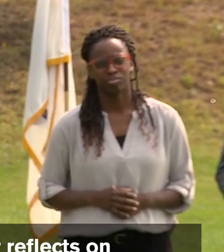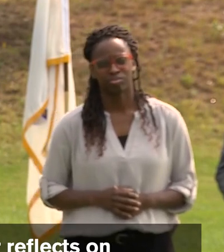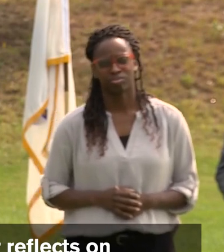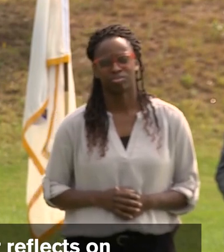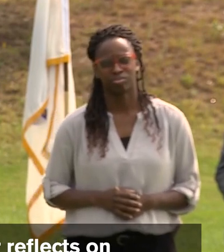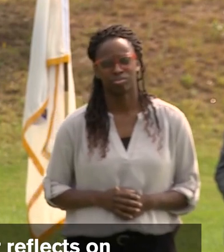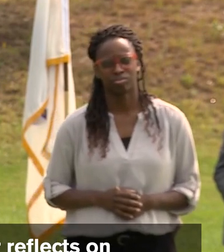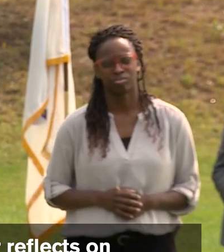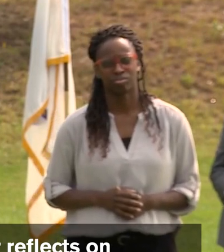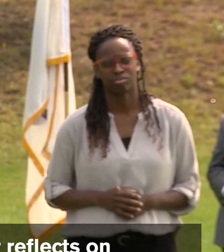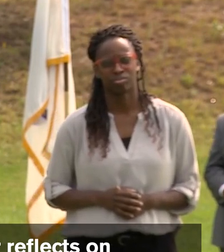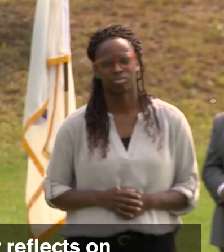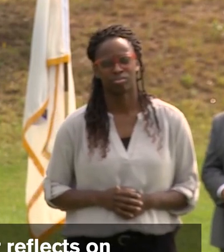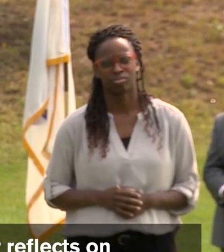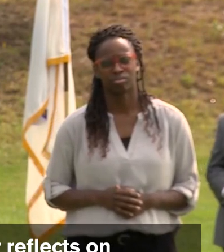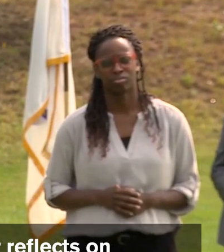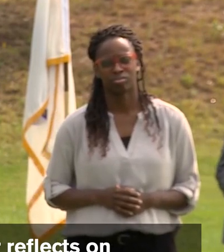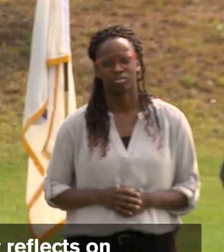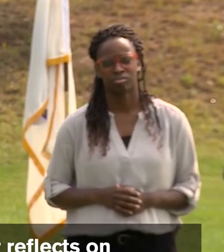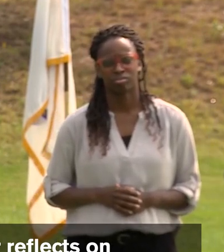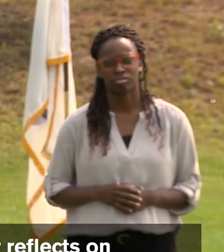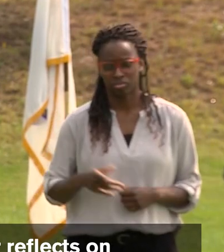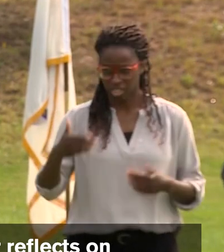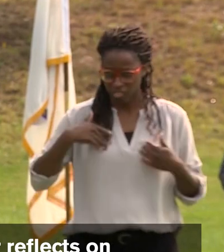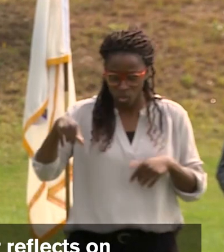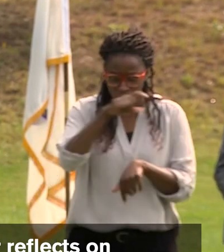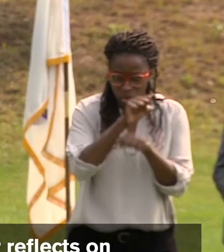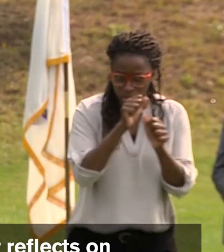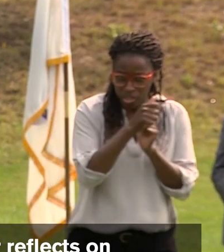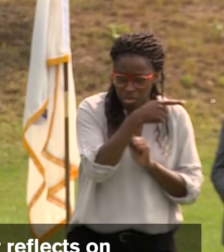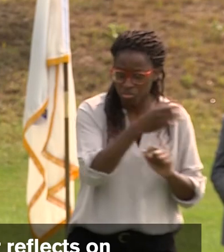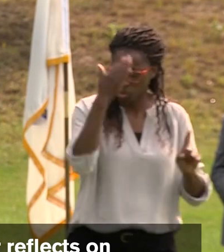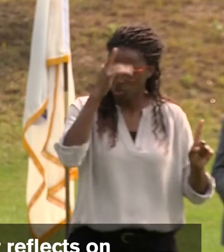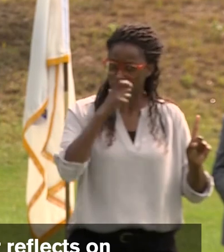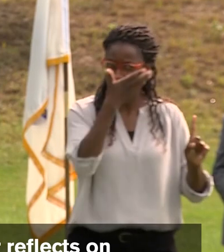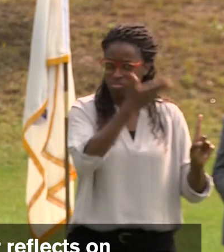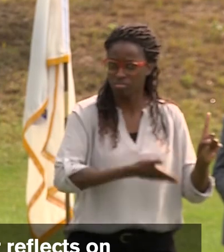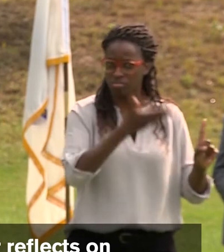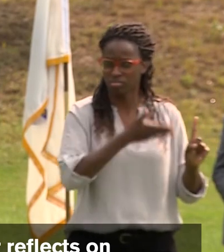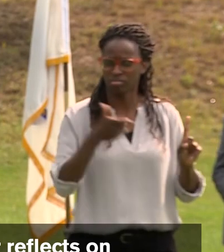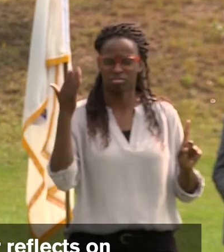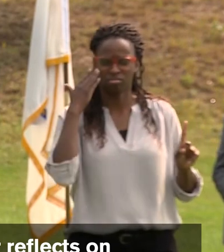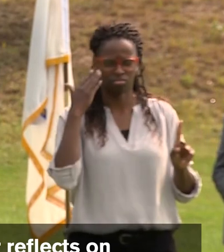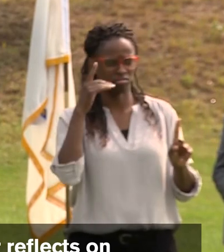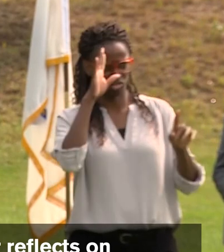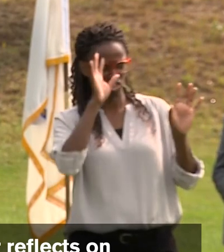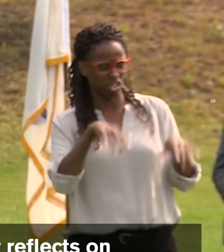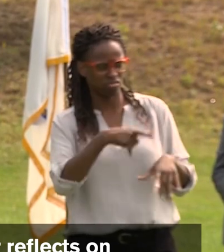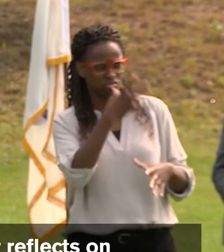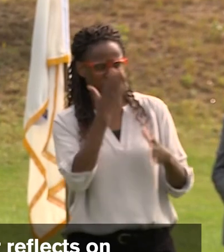those of us who've worked with him and know him, this was such a shocking